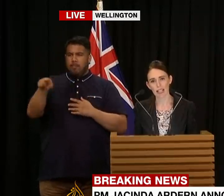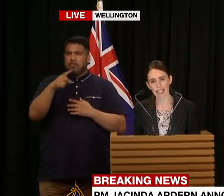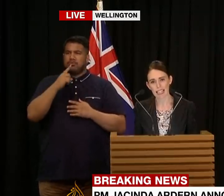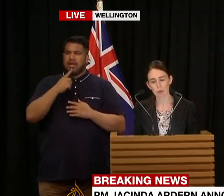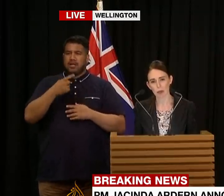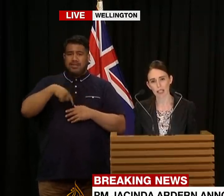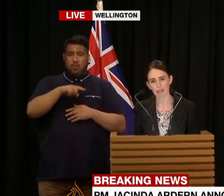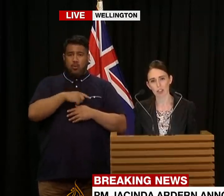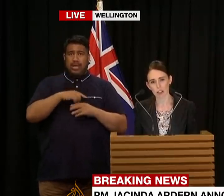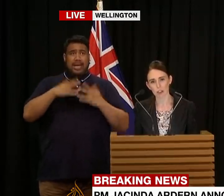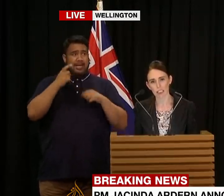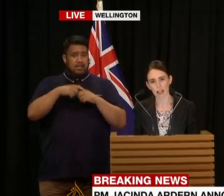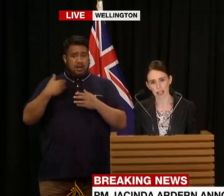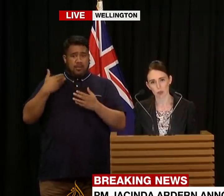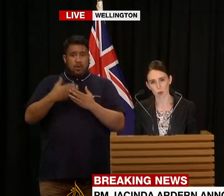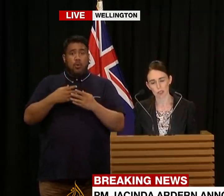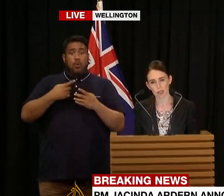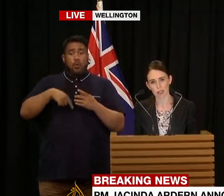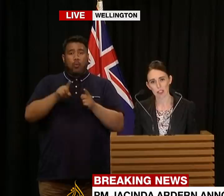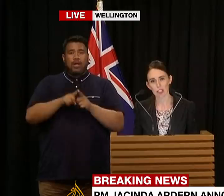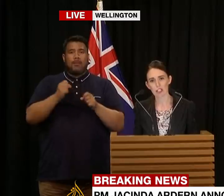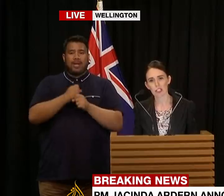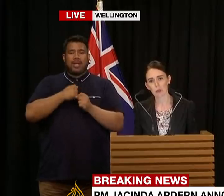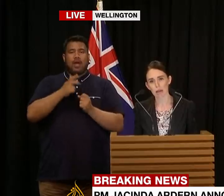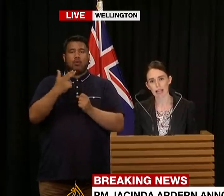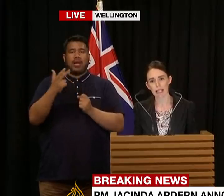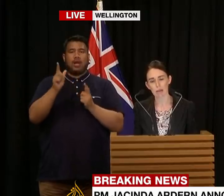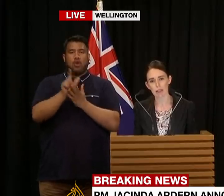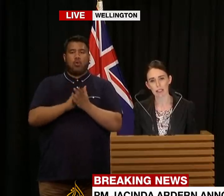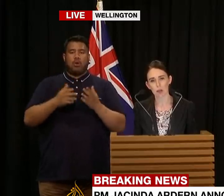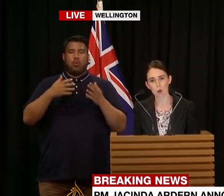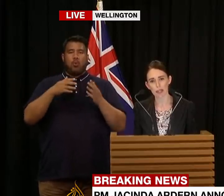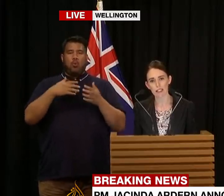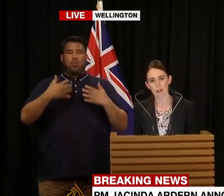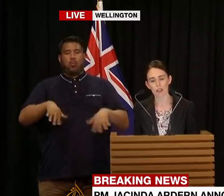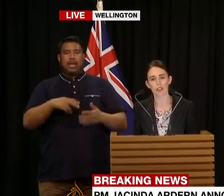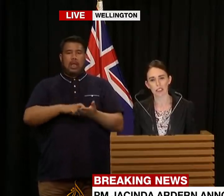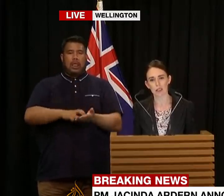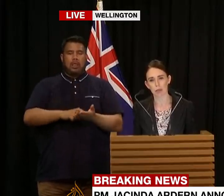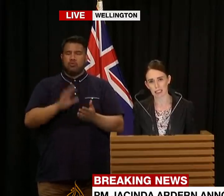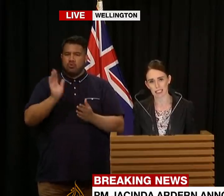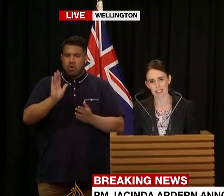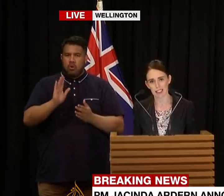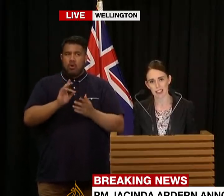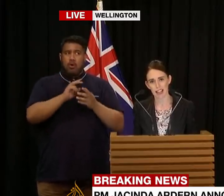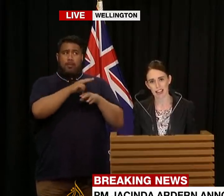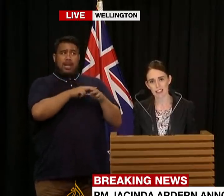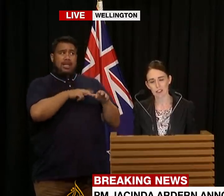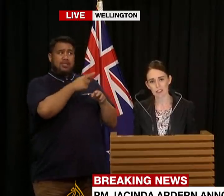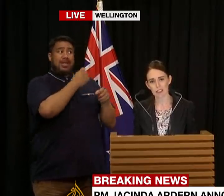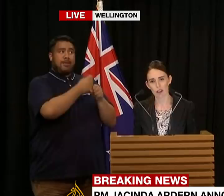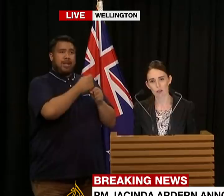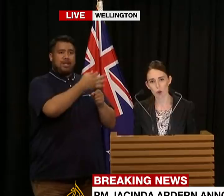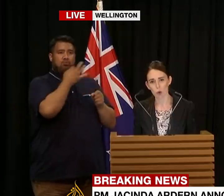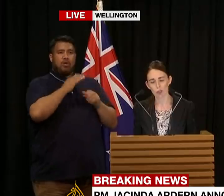suggest that we at any point have diluted our gun laws. The changes that were made came at the request of the New Zealand Police, and